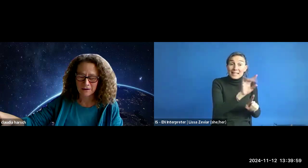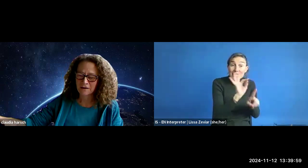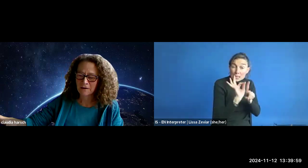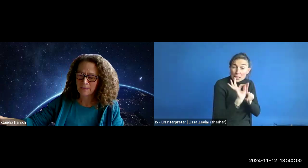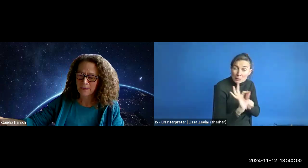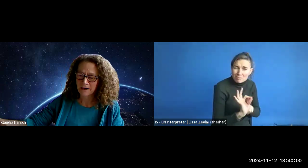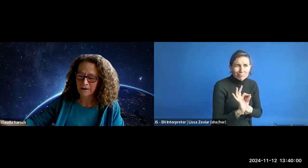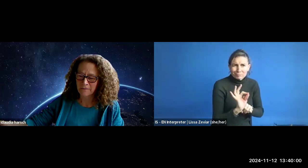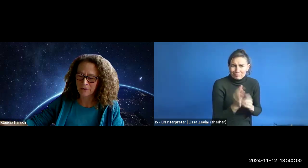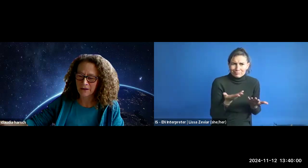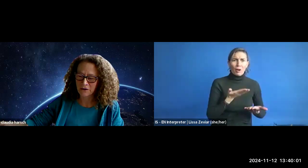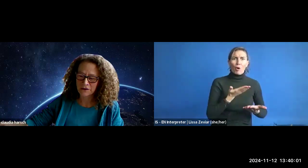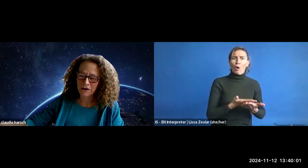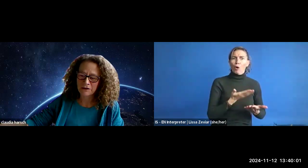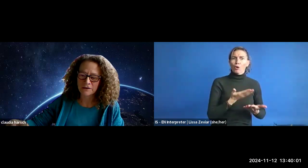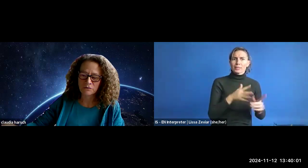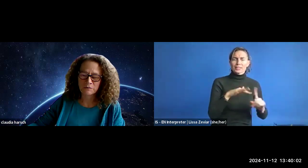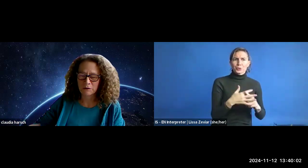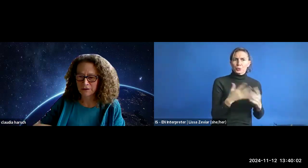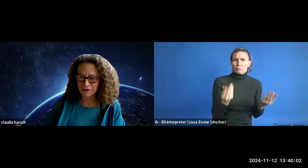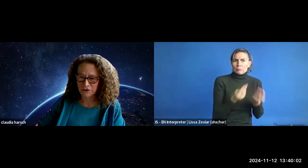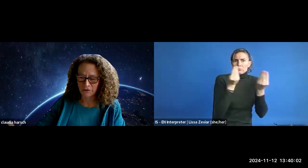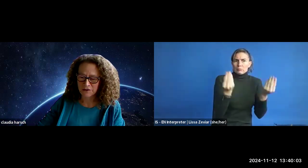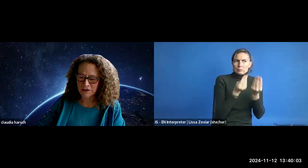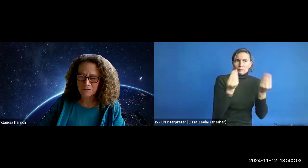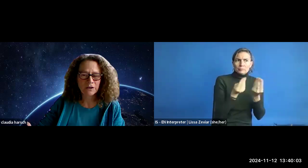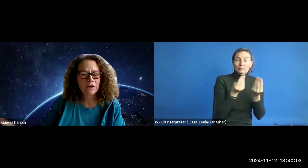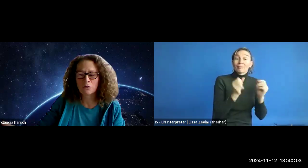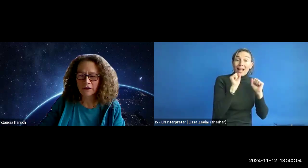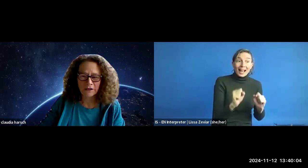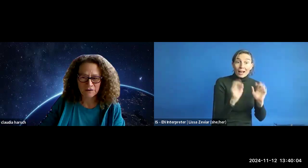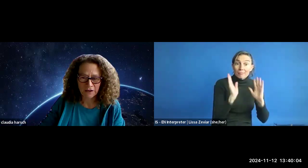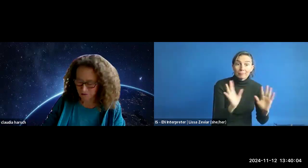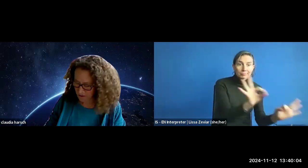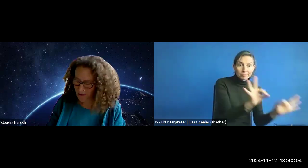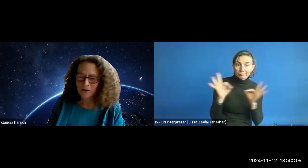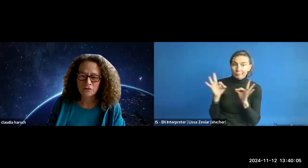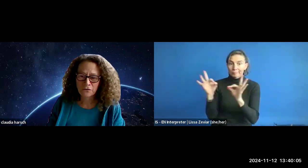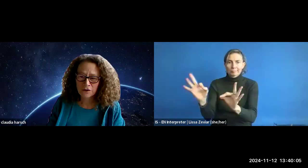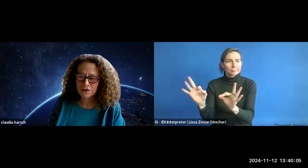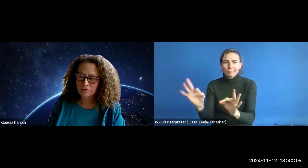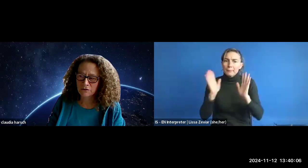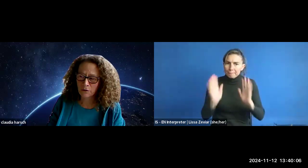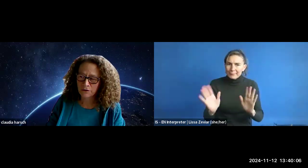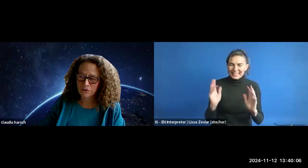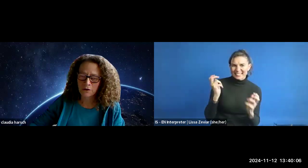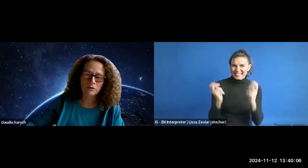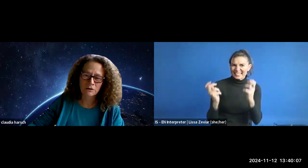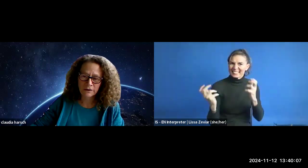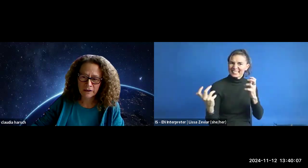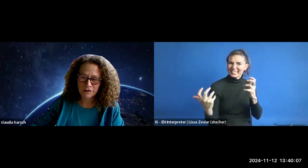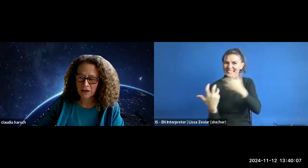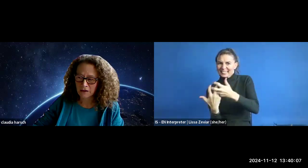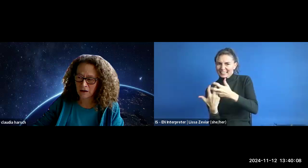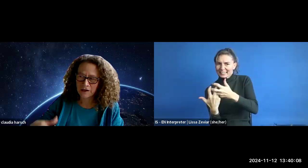just seen. They are not directly usable in teaching or assessment. There are no rating scales. You first have to go into your